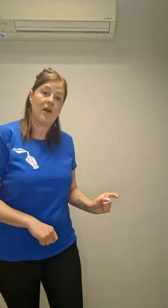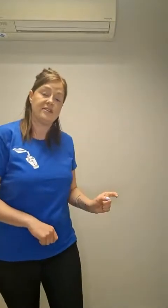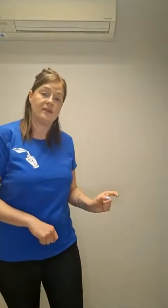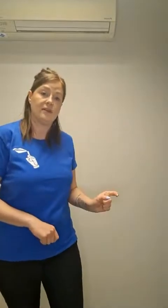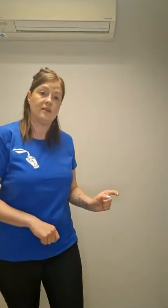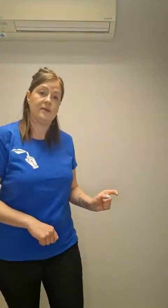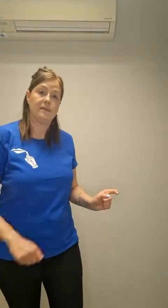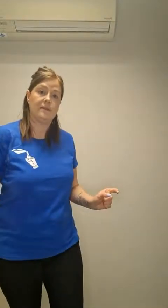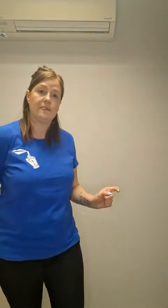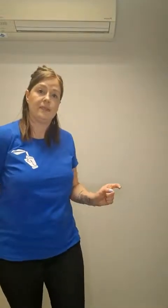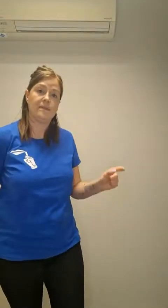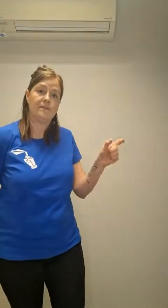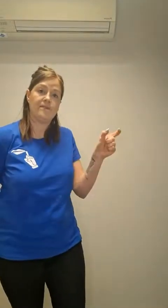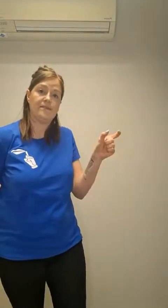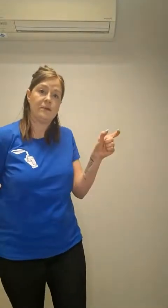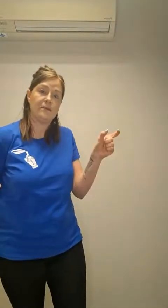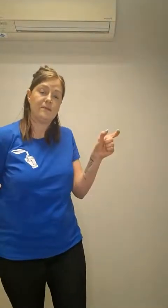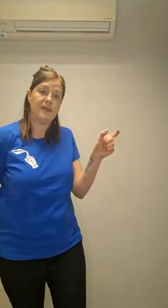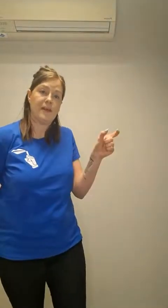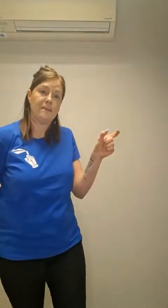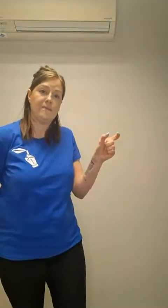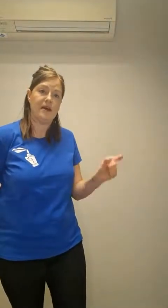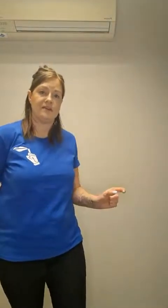person. So person.